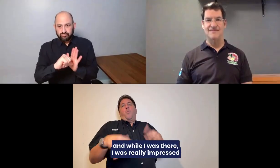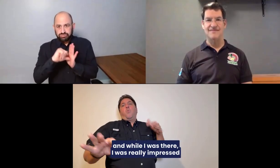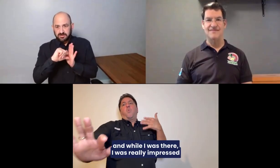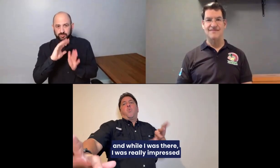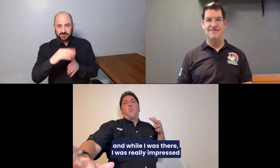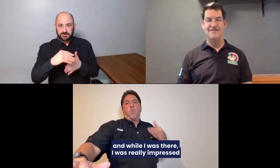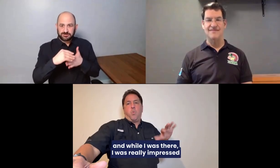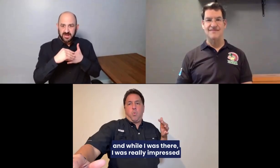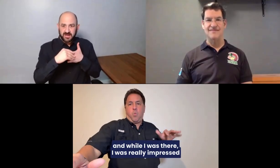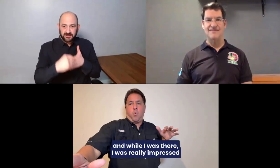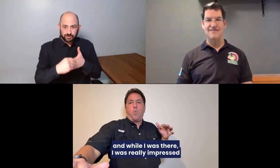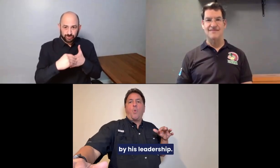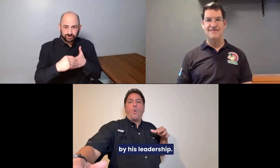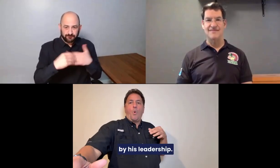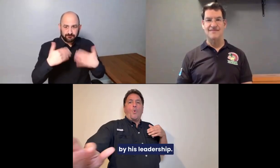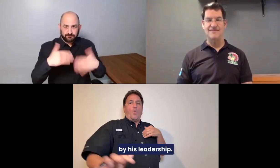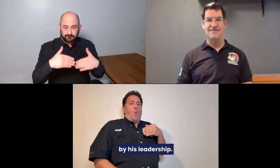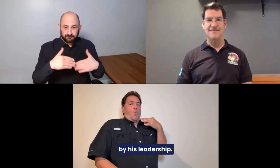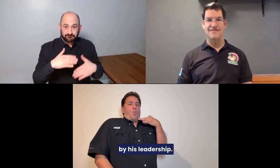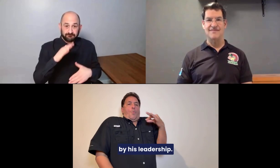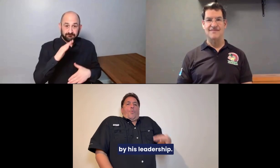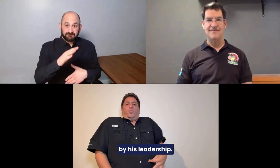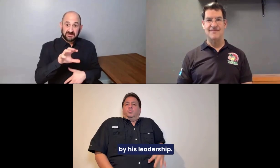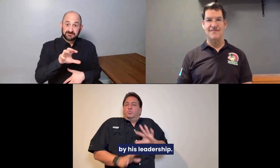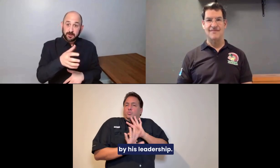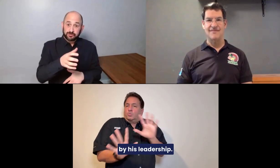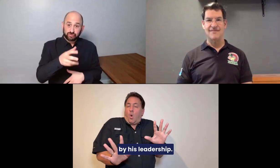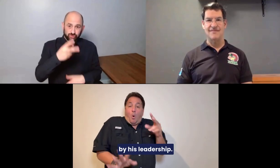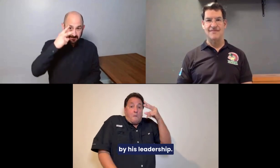was really impressed by his leadership.